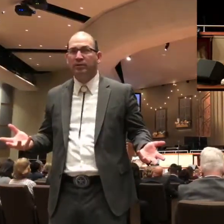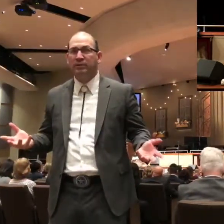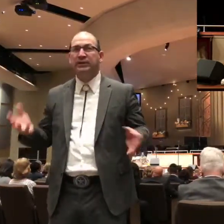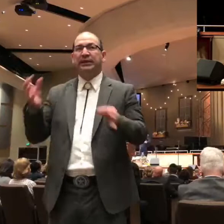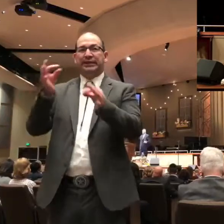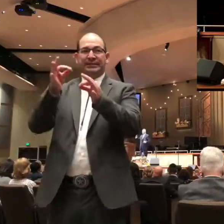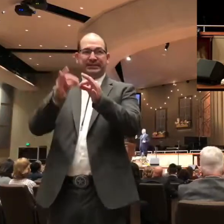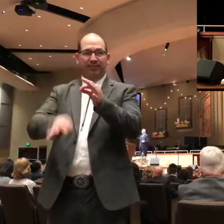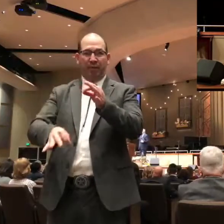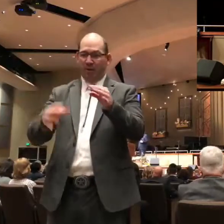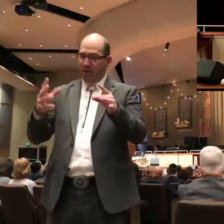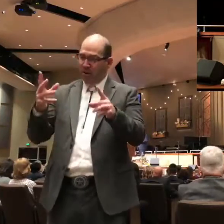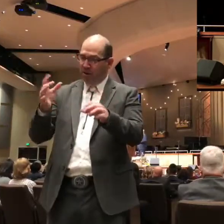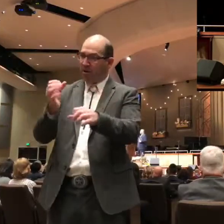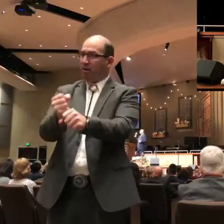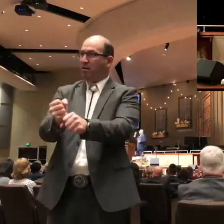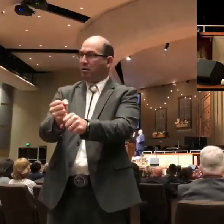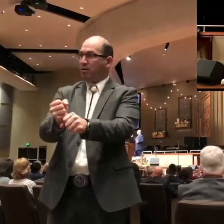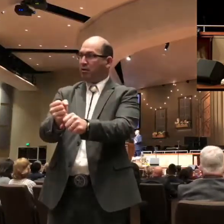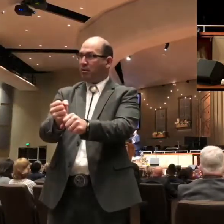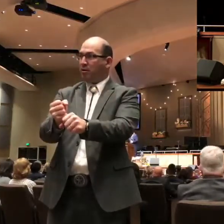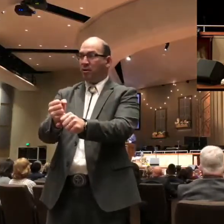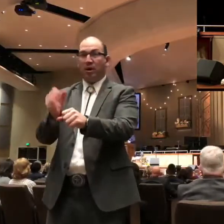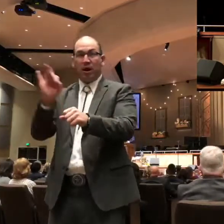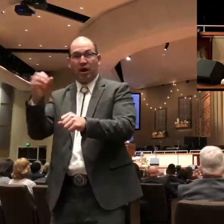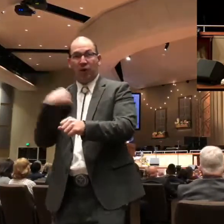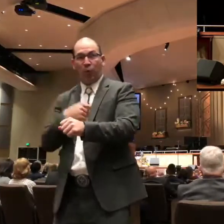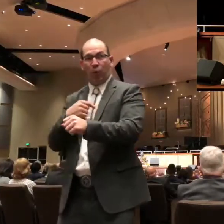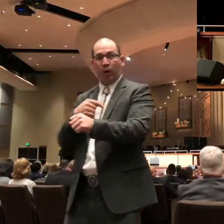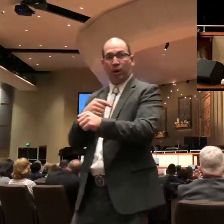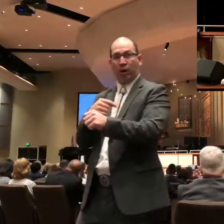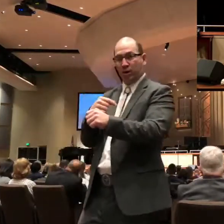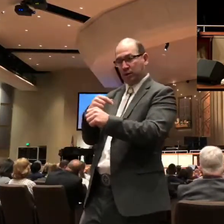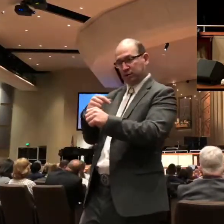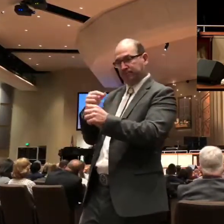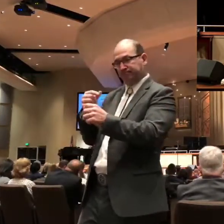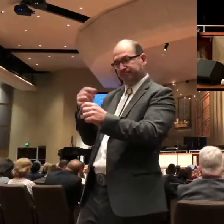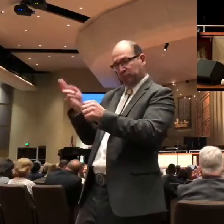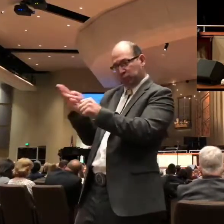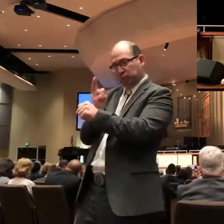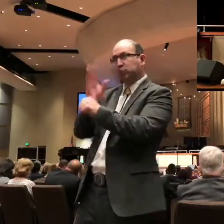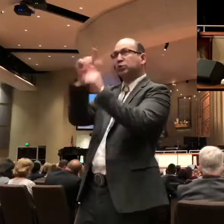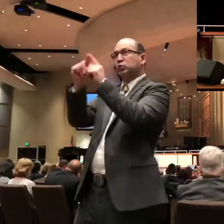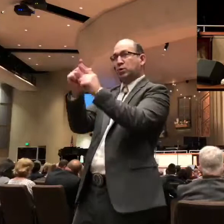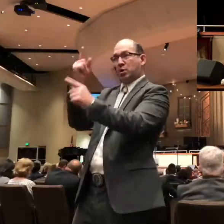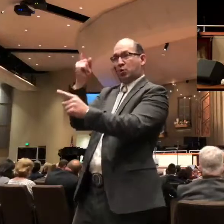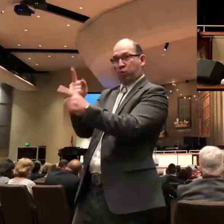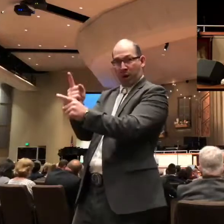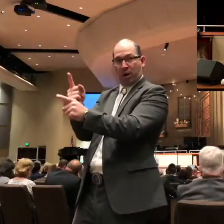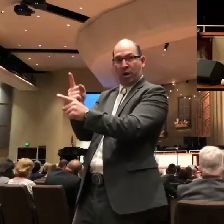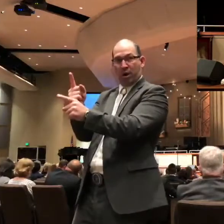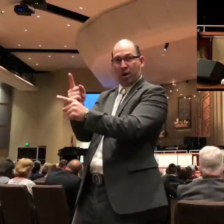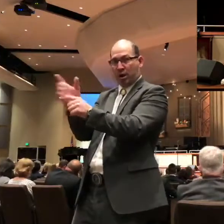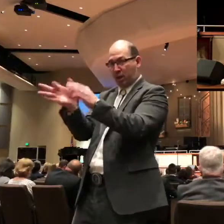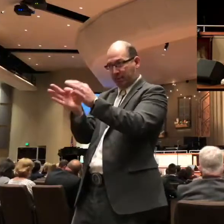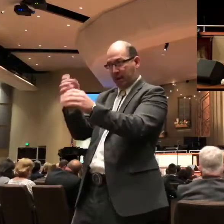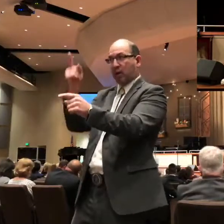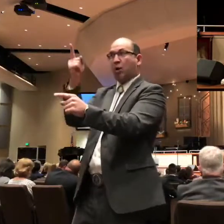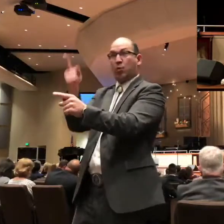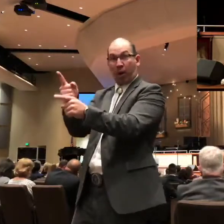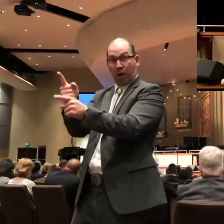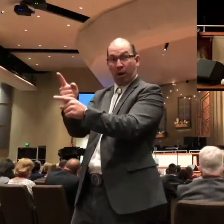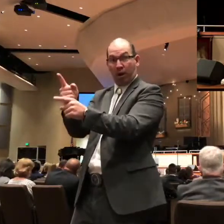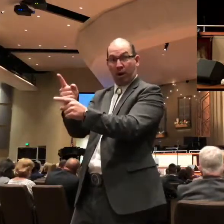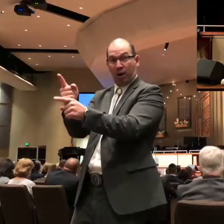simply that by the proper handling of the word of God, combined with the